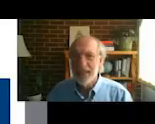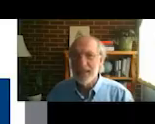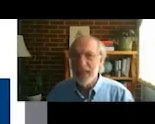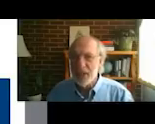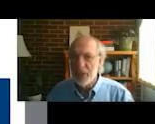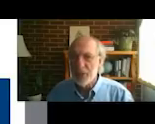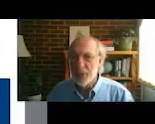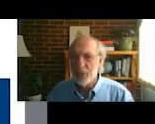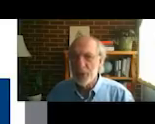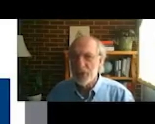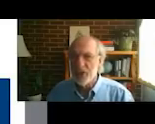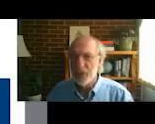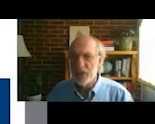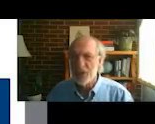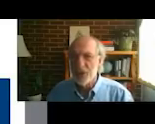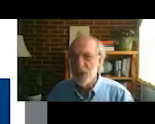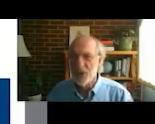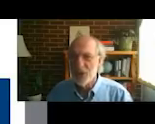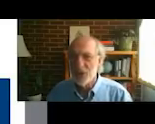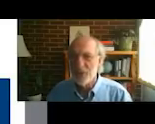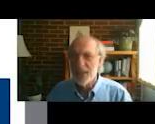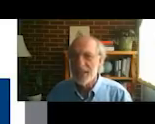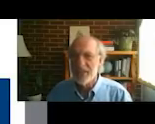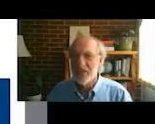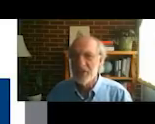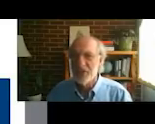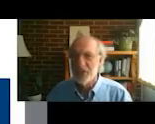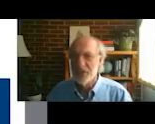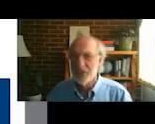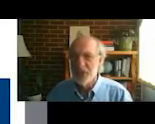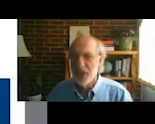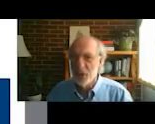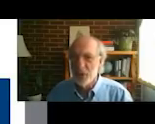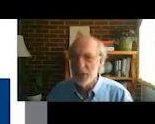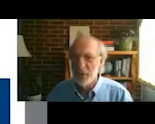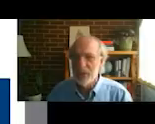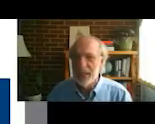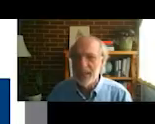and thank you for your participation in all the little practice